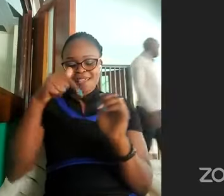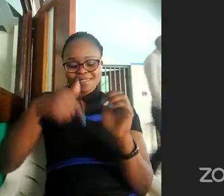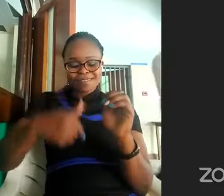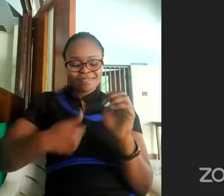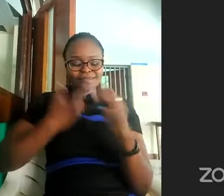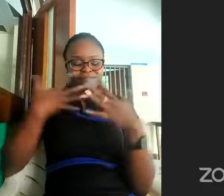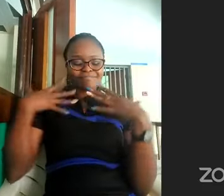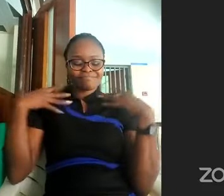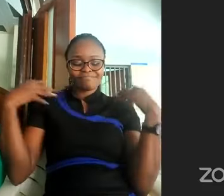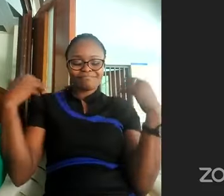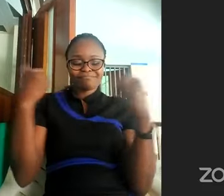are low.